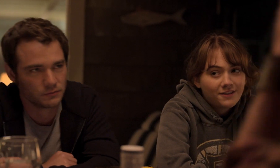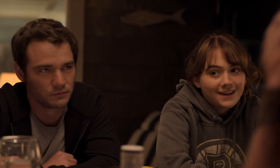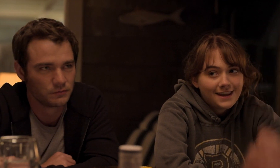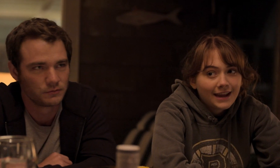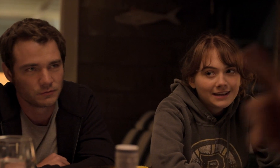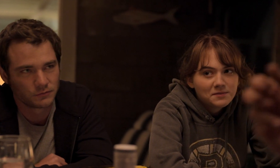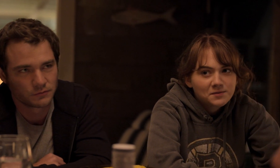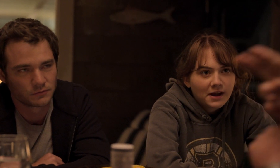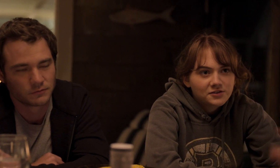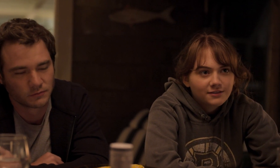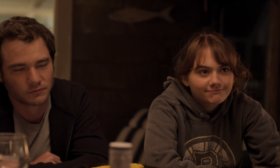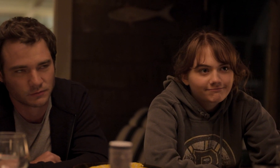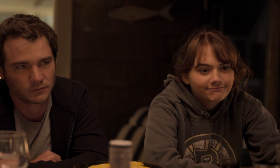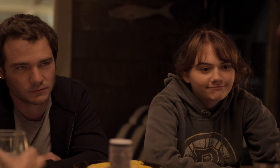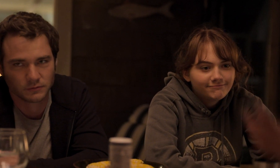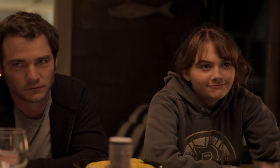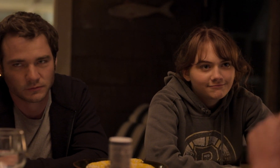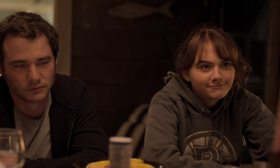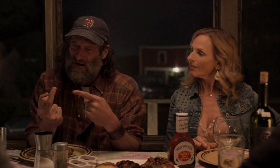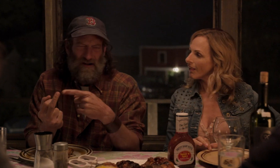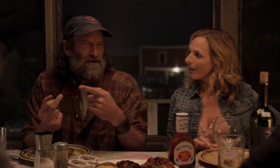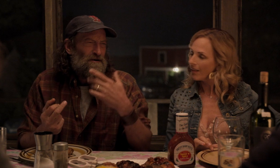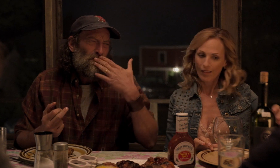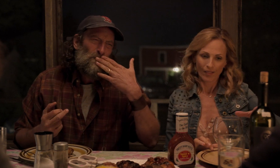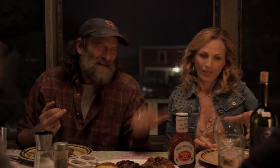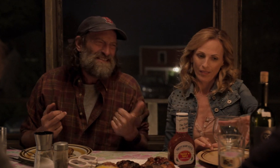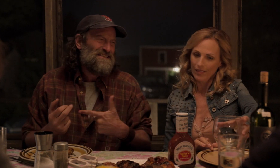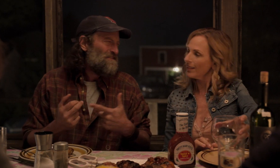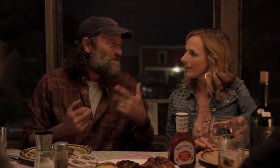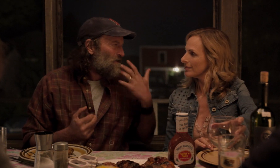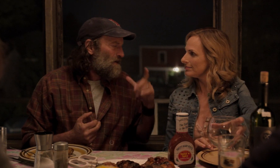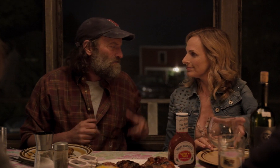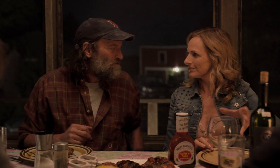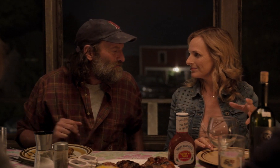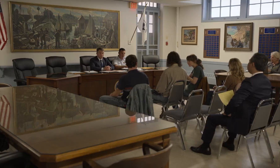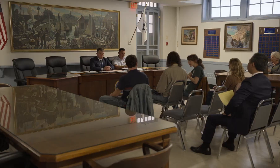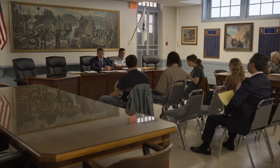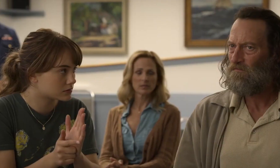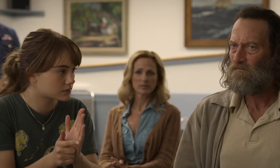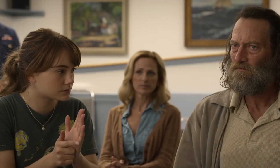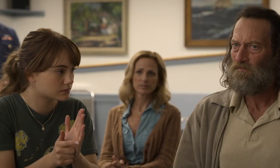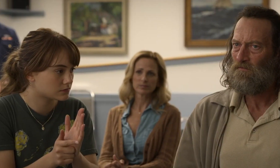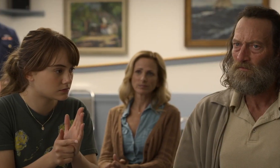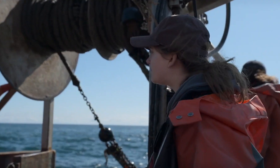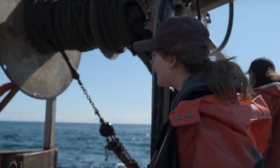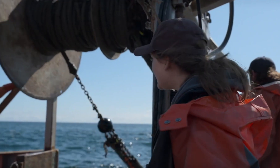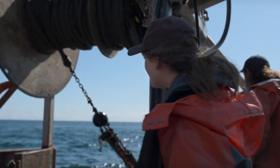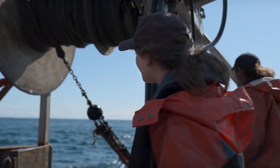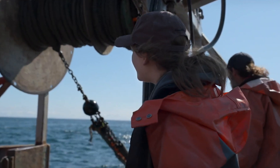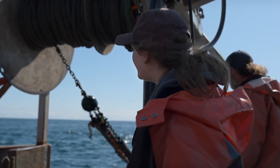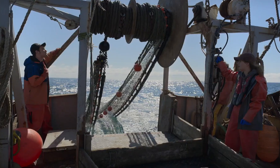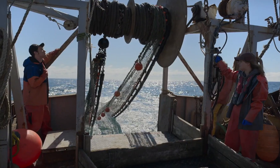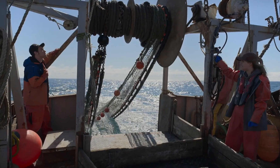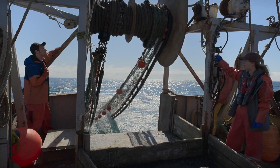Die 17-jährige Ruby kann als einzige in ihrer Familie hören. Ihren tauben Eltern Jackie und Frank steht sie deswegen als Dolmetscherin zur Seite und hilft